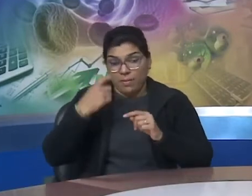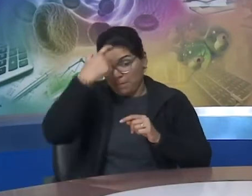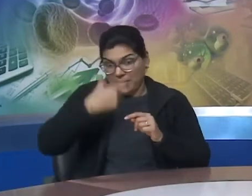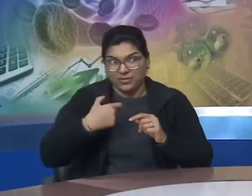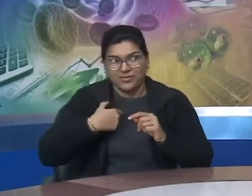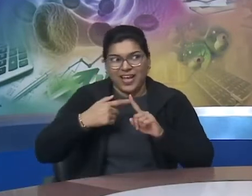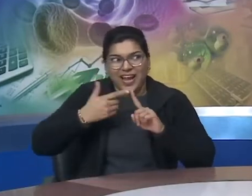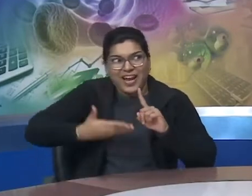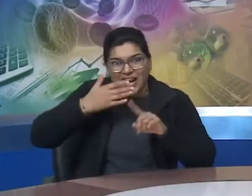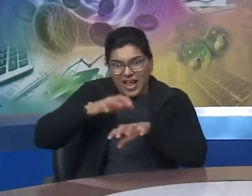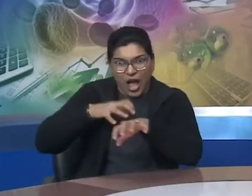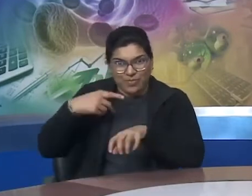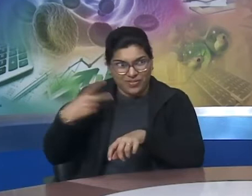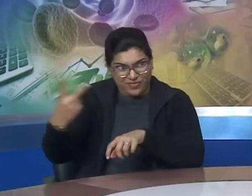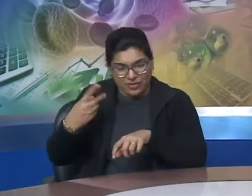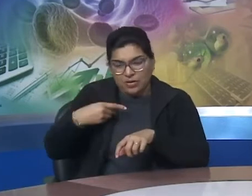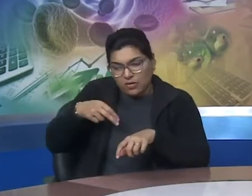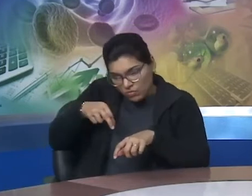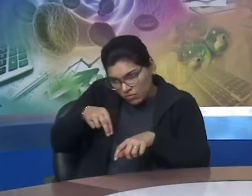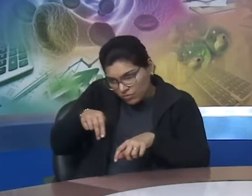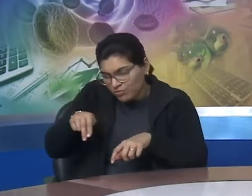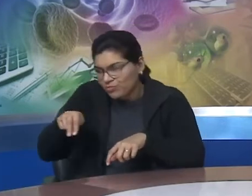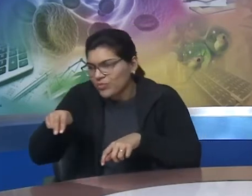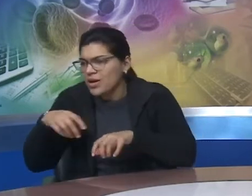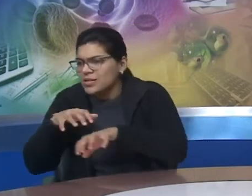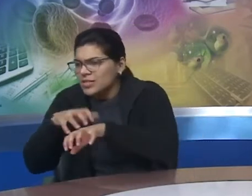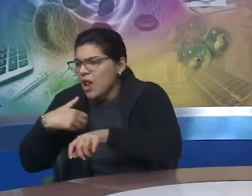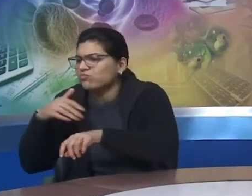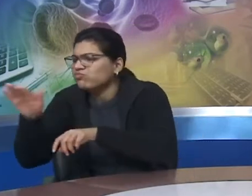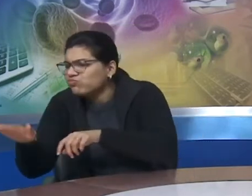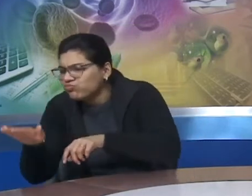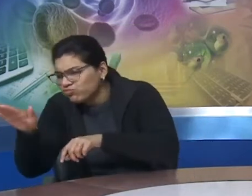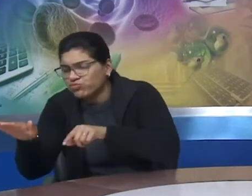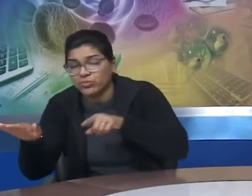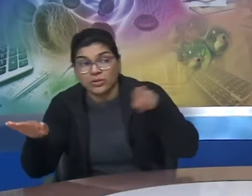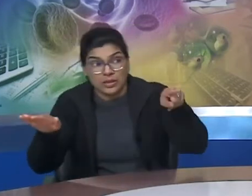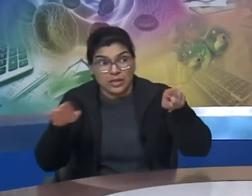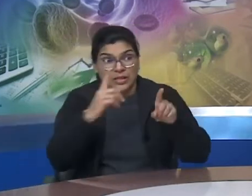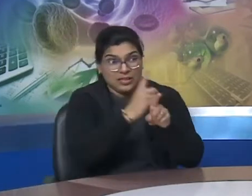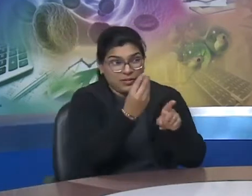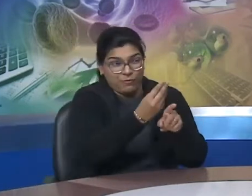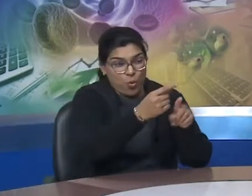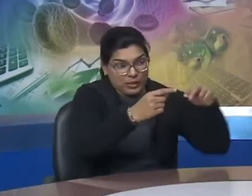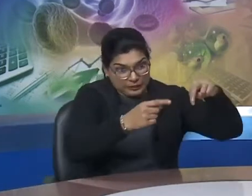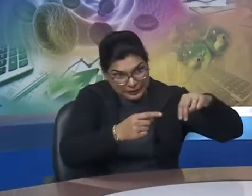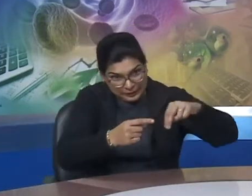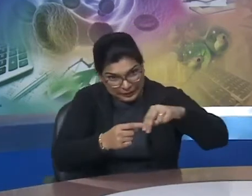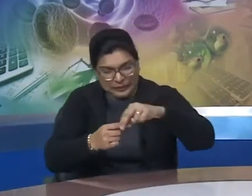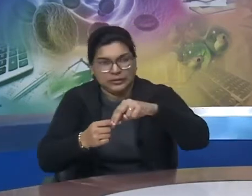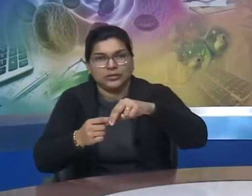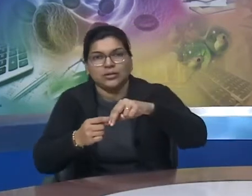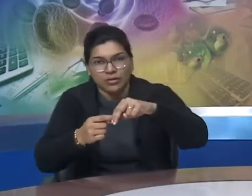and walk off with me.